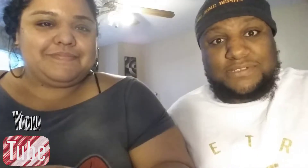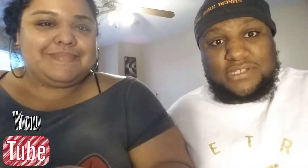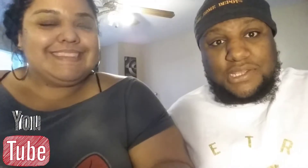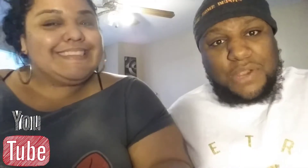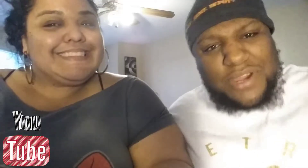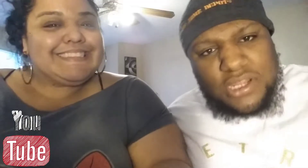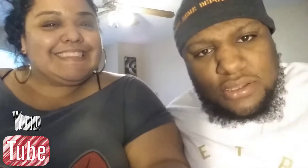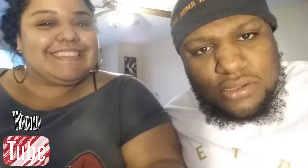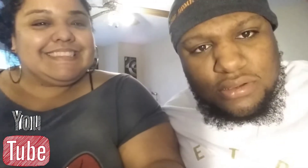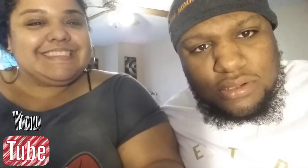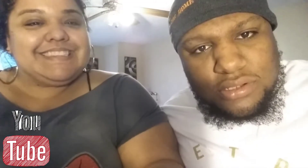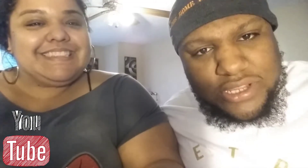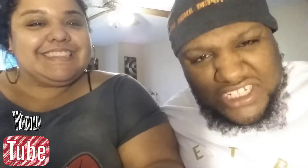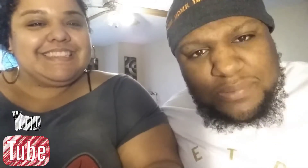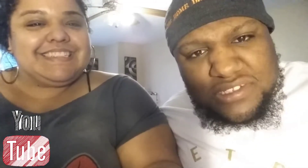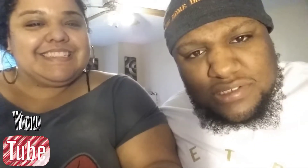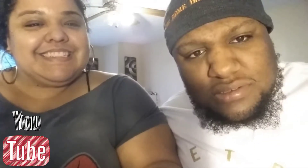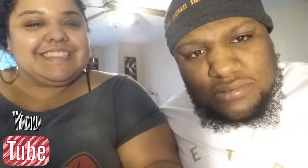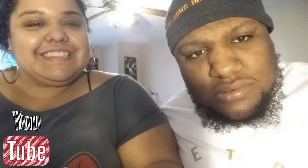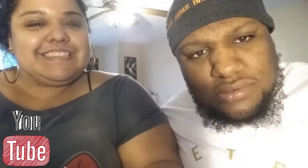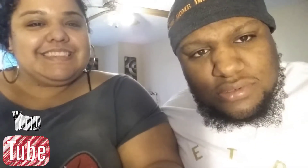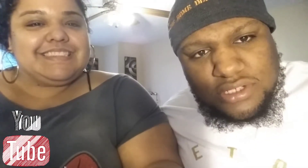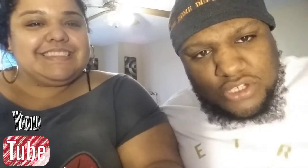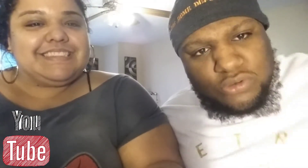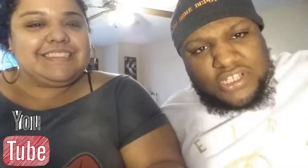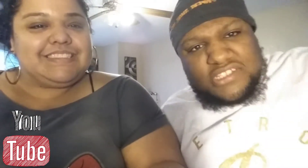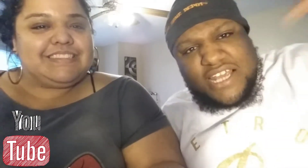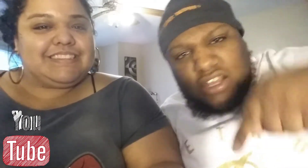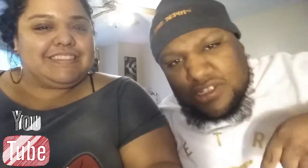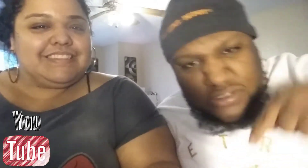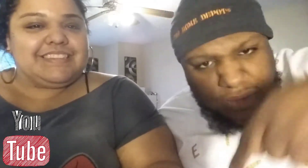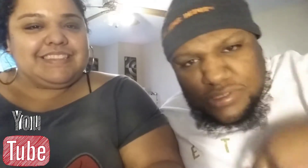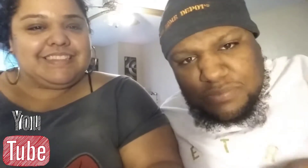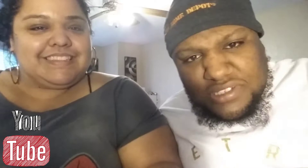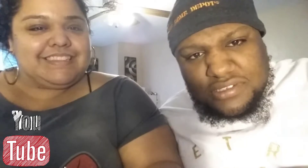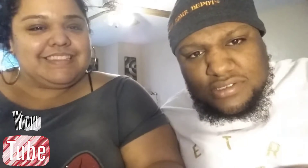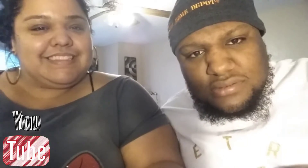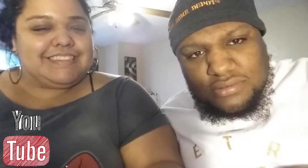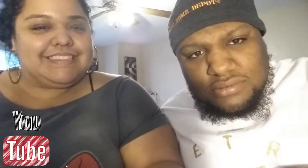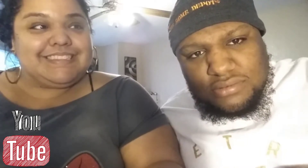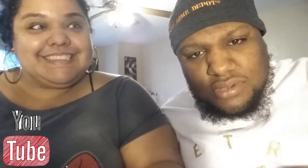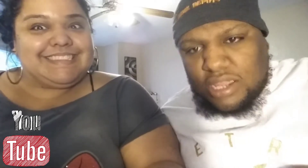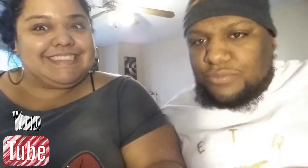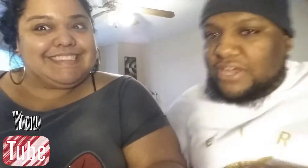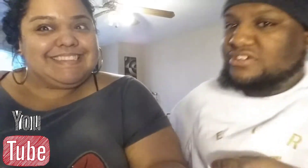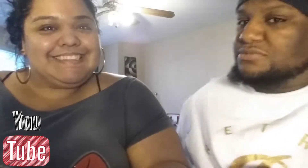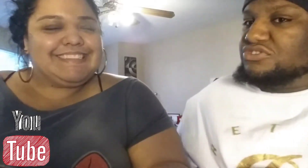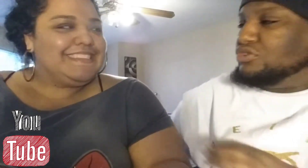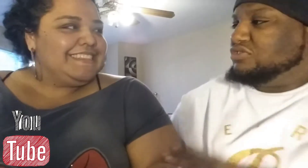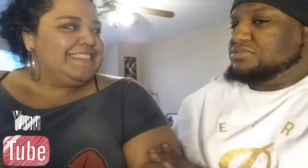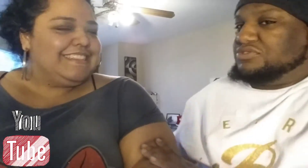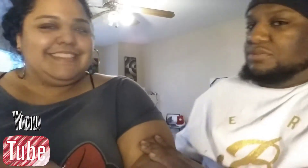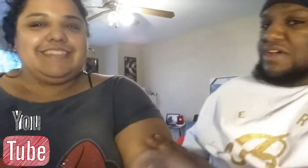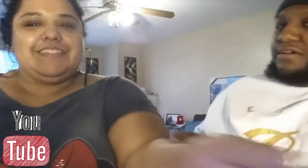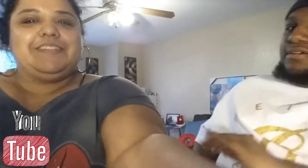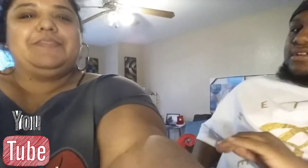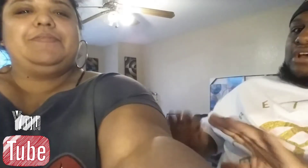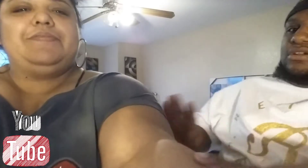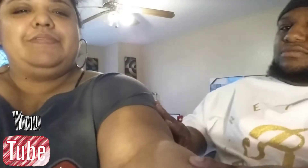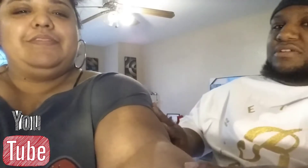Christmas time, y'all ready? Did I get your presents? You wanna get Santa Claus to drop you some presents? All right, We got Christmas tree. Show them the Christmas tree in the back. No, let